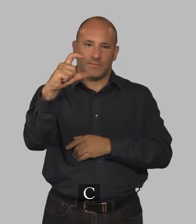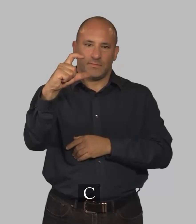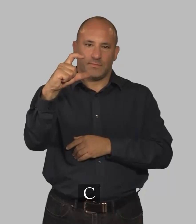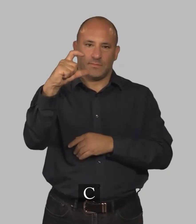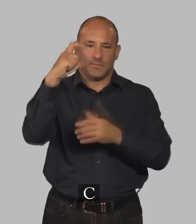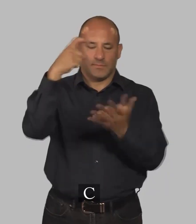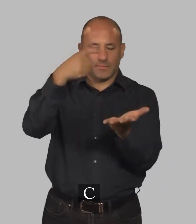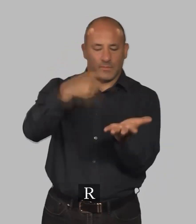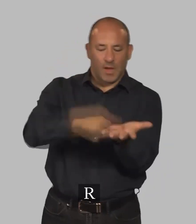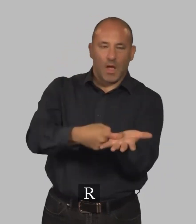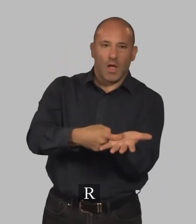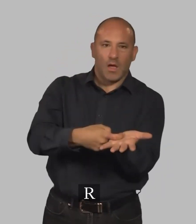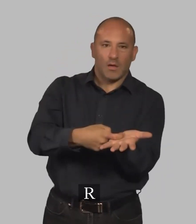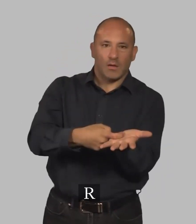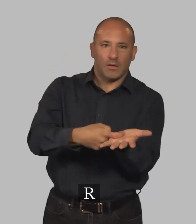C, R,